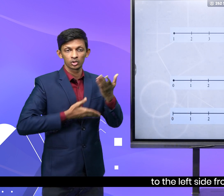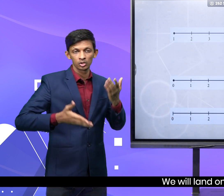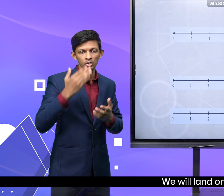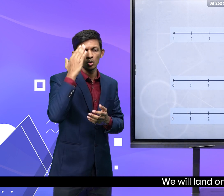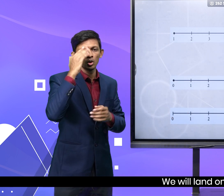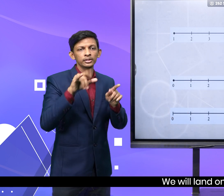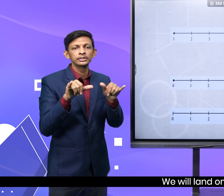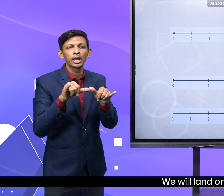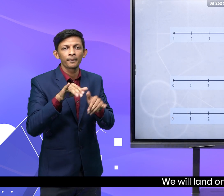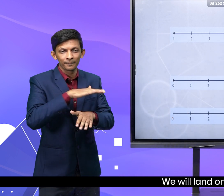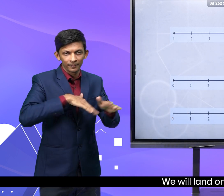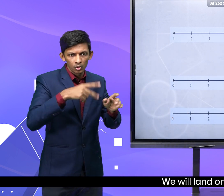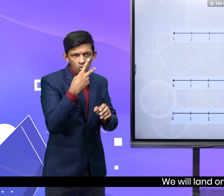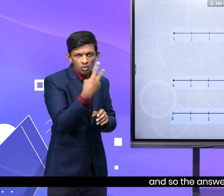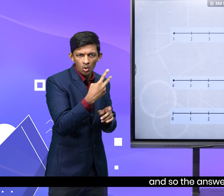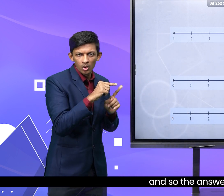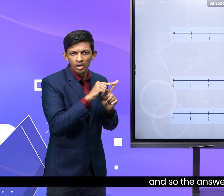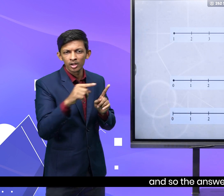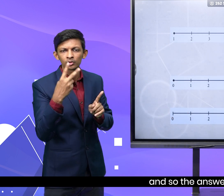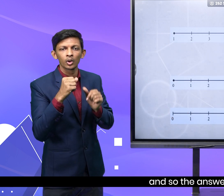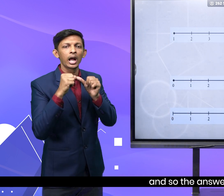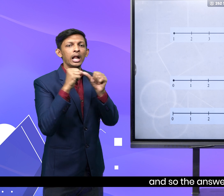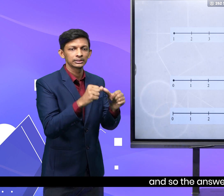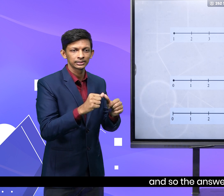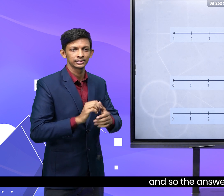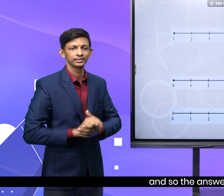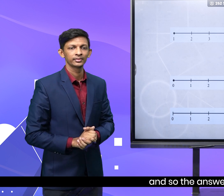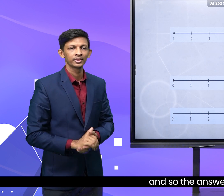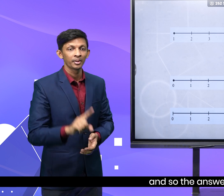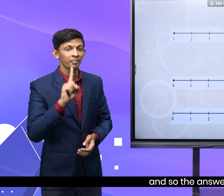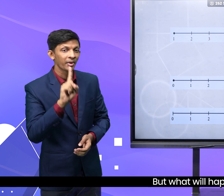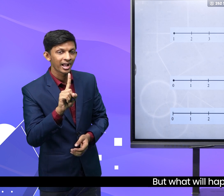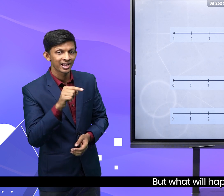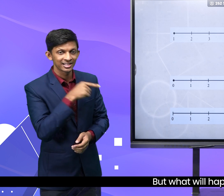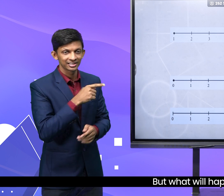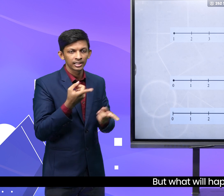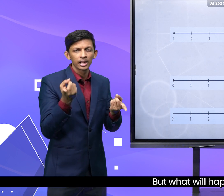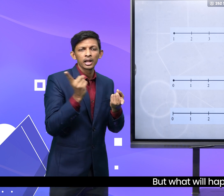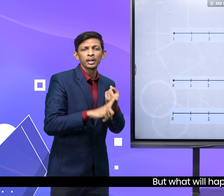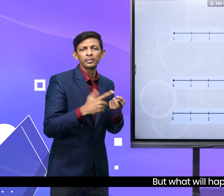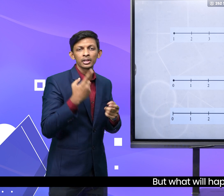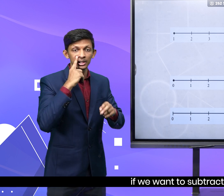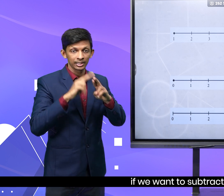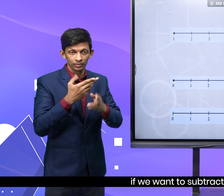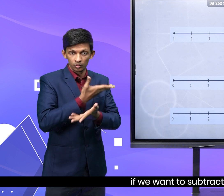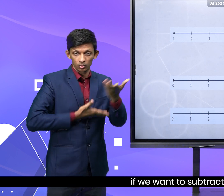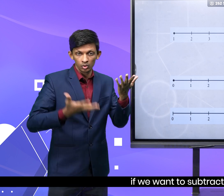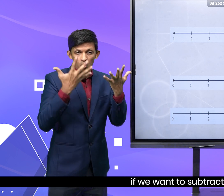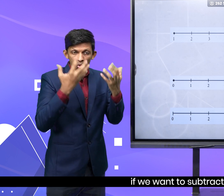We will land on 2, and so the answer is 2. But what will happen if we want to subtract